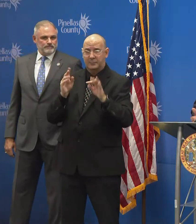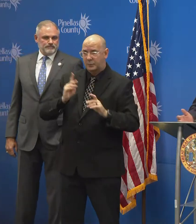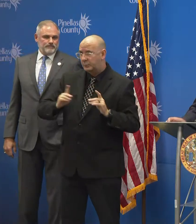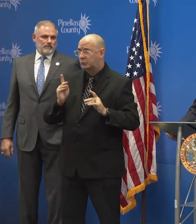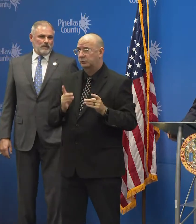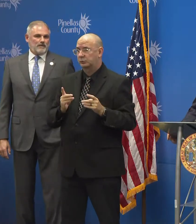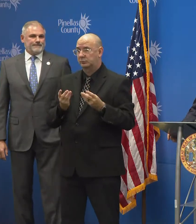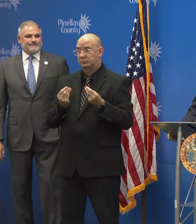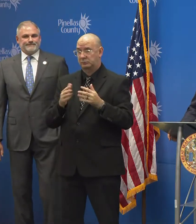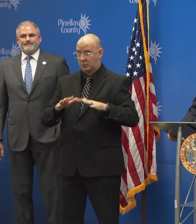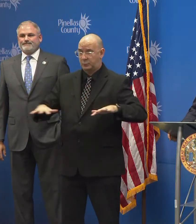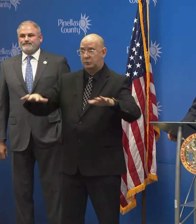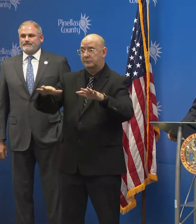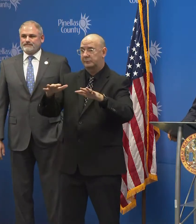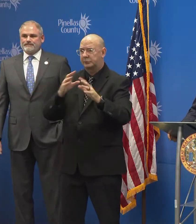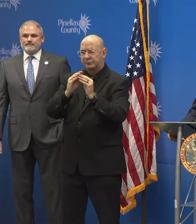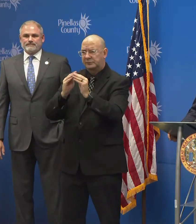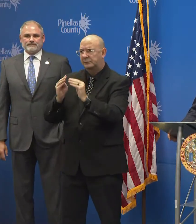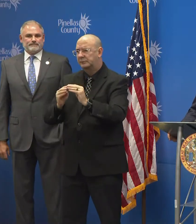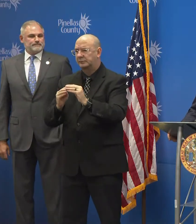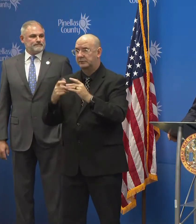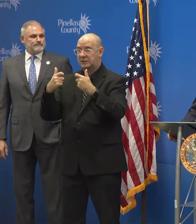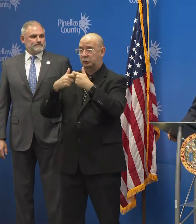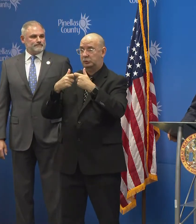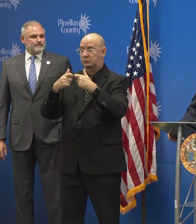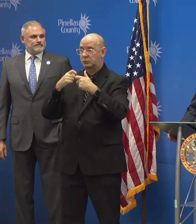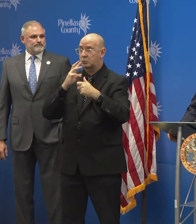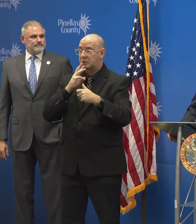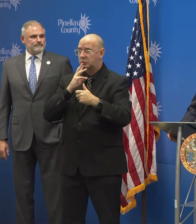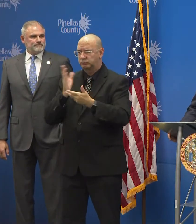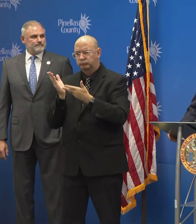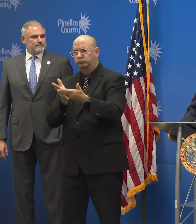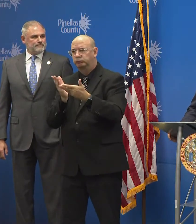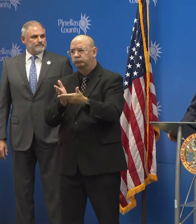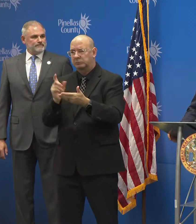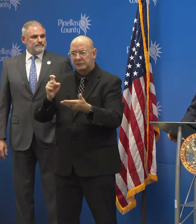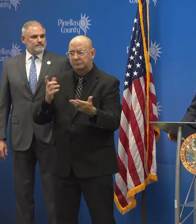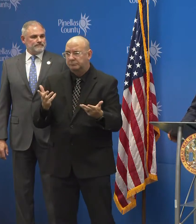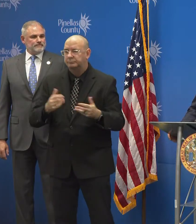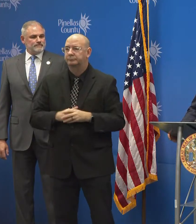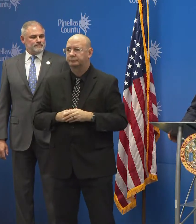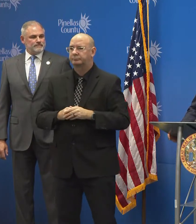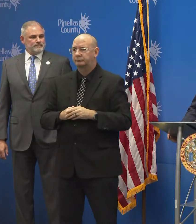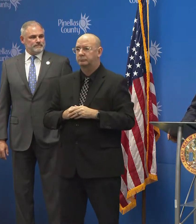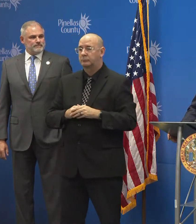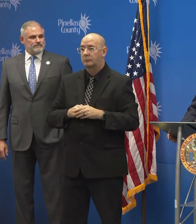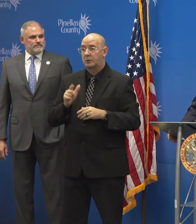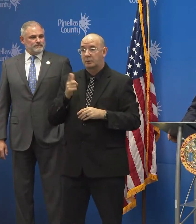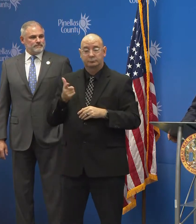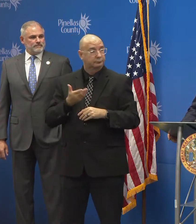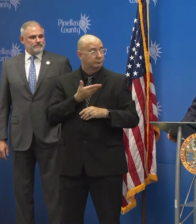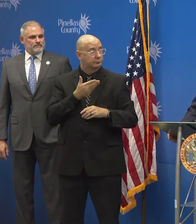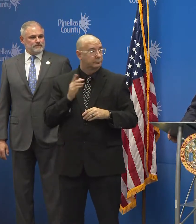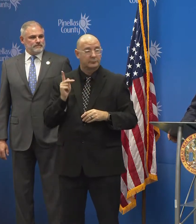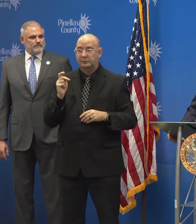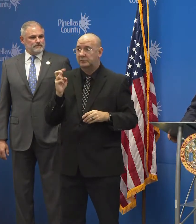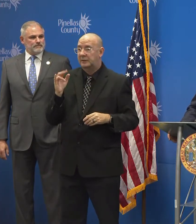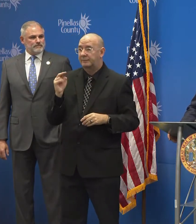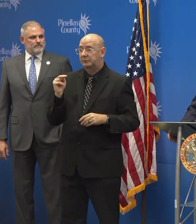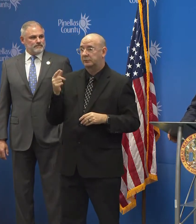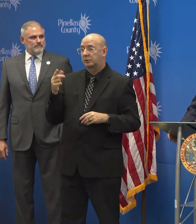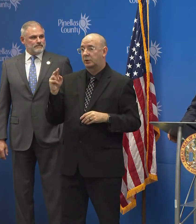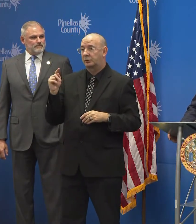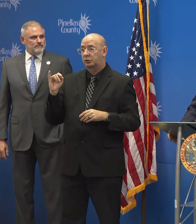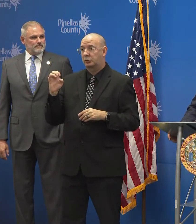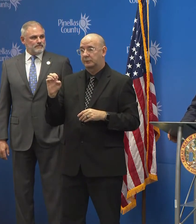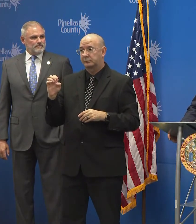then make sure all the services are restored as soon as possible. We're going to hear from Kevin Guthrie. We'll hear from Kathy Perkins,